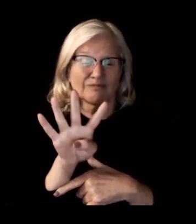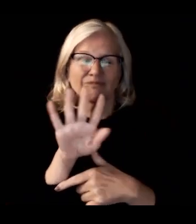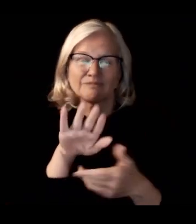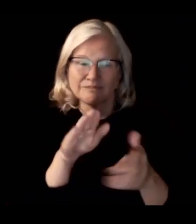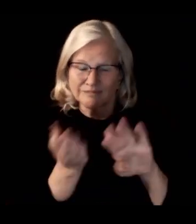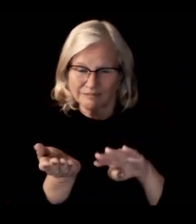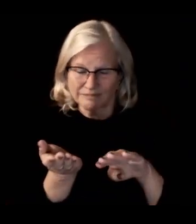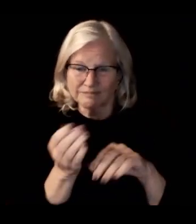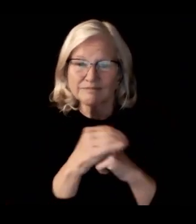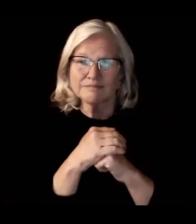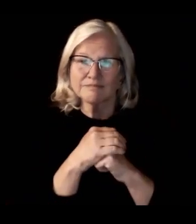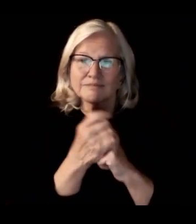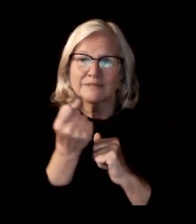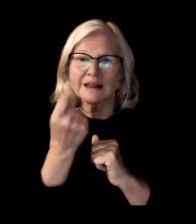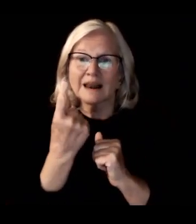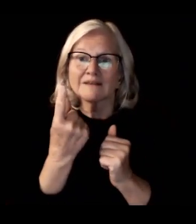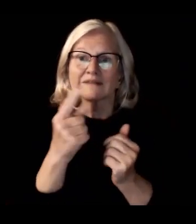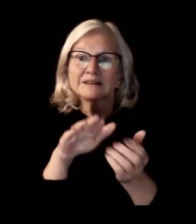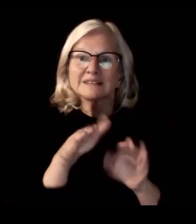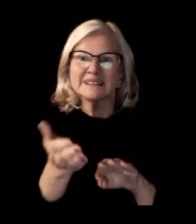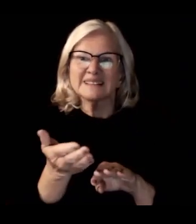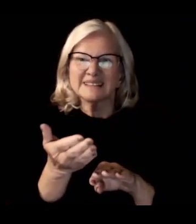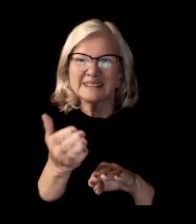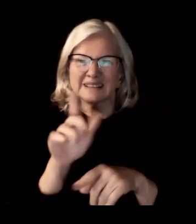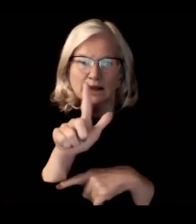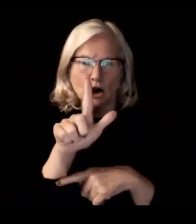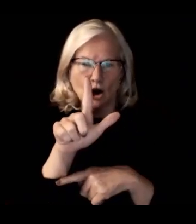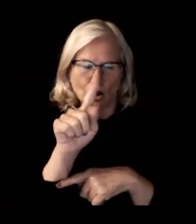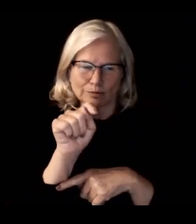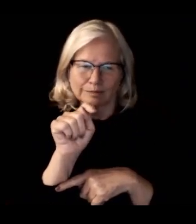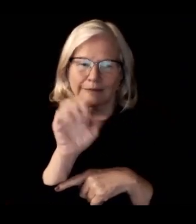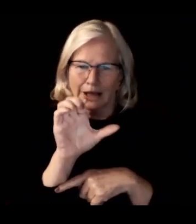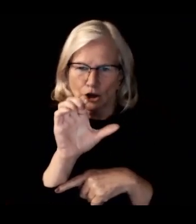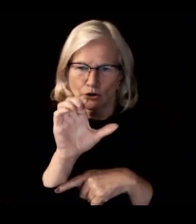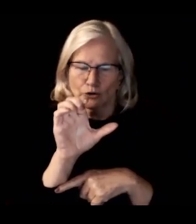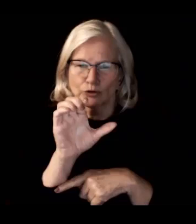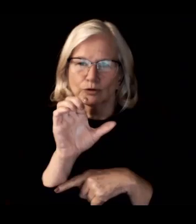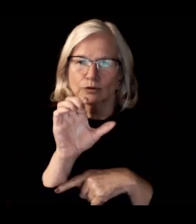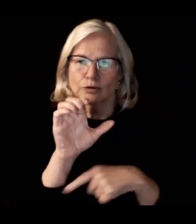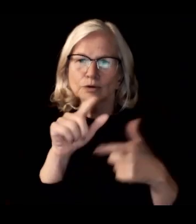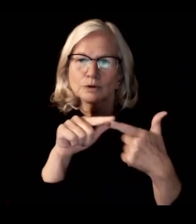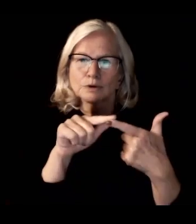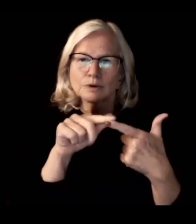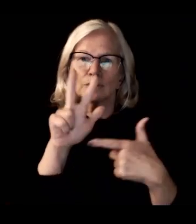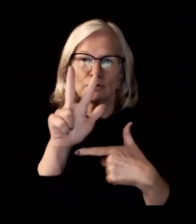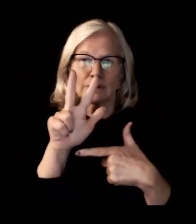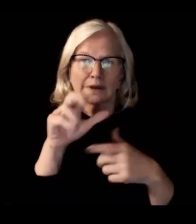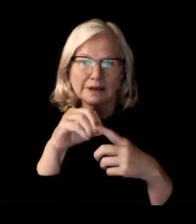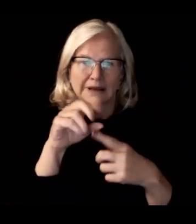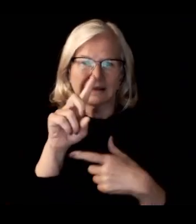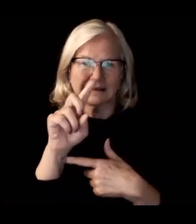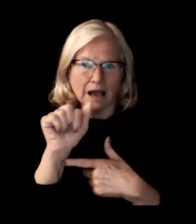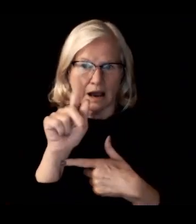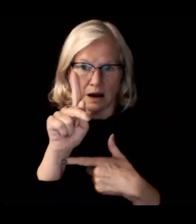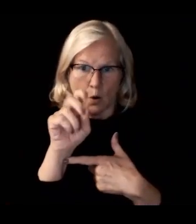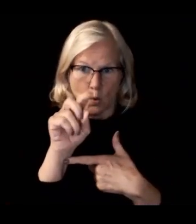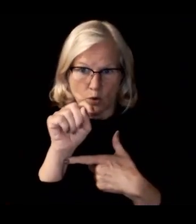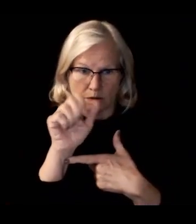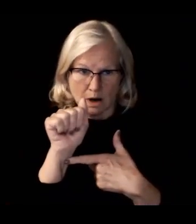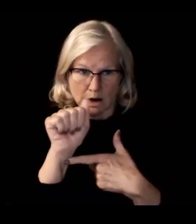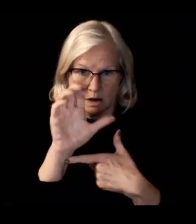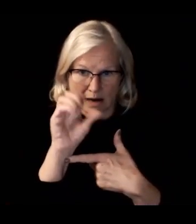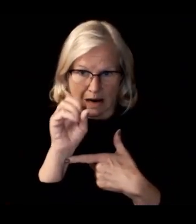County, 2 each in Crow Wing, Ramsey, and Waseca counties, and 1 each in